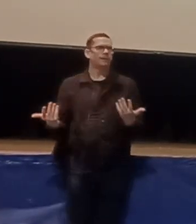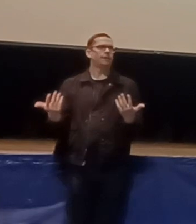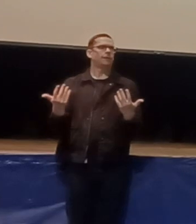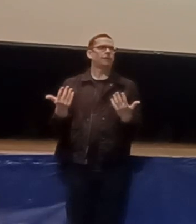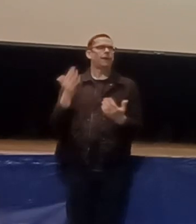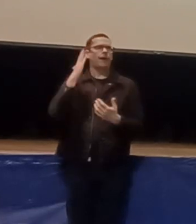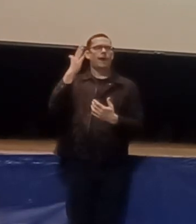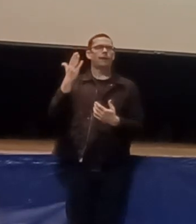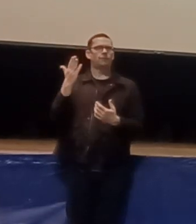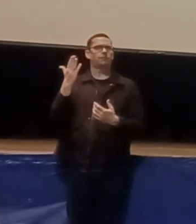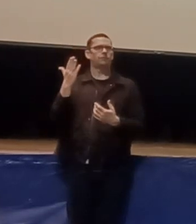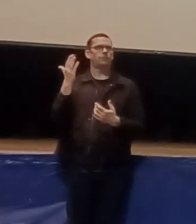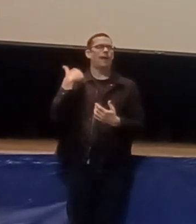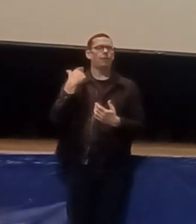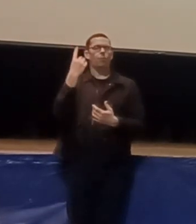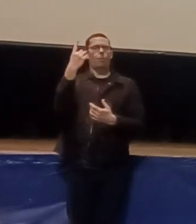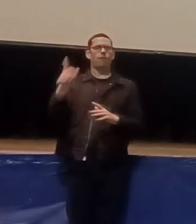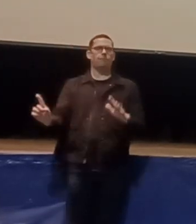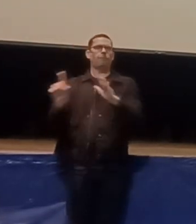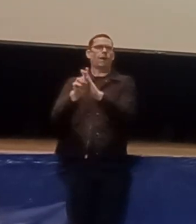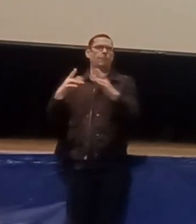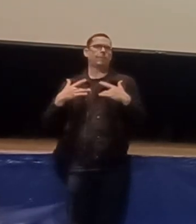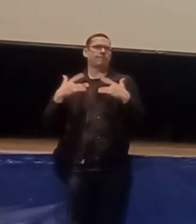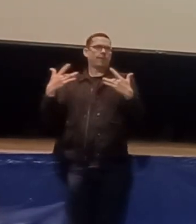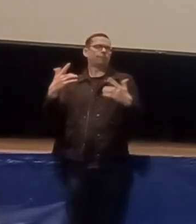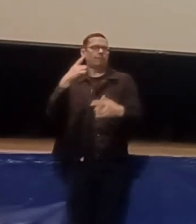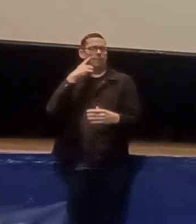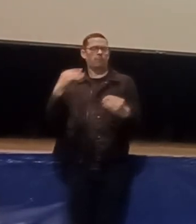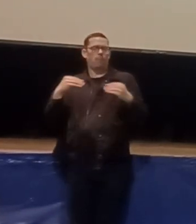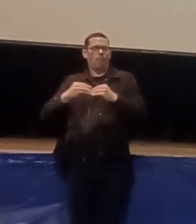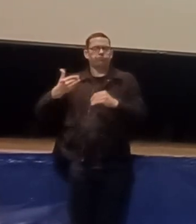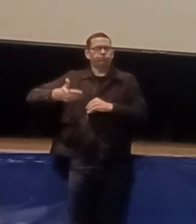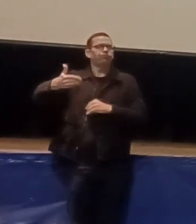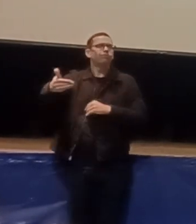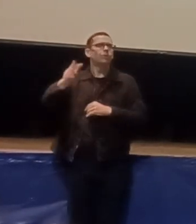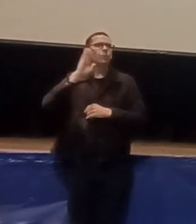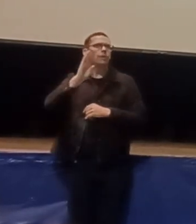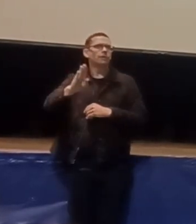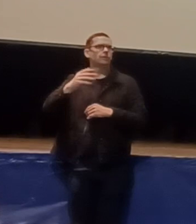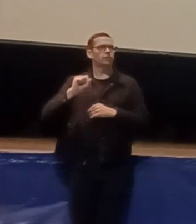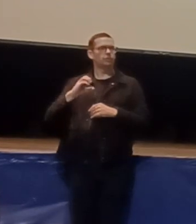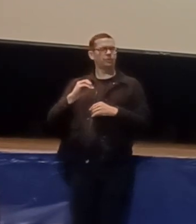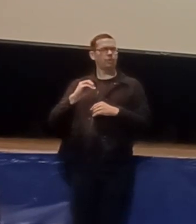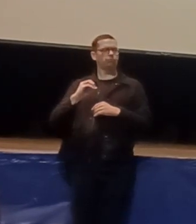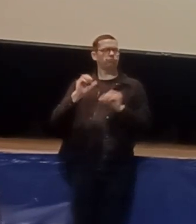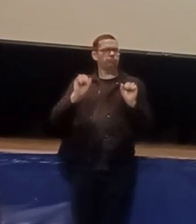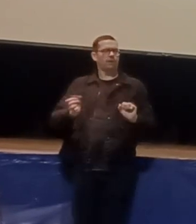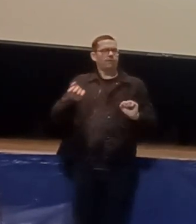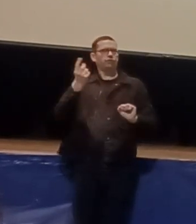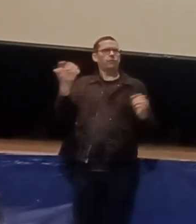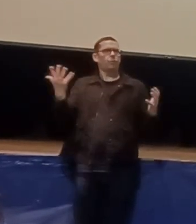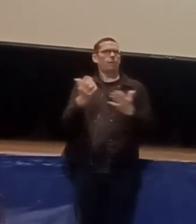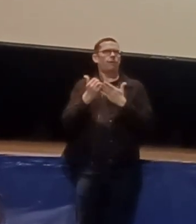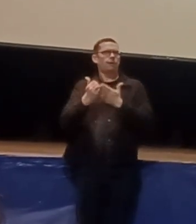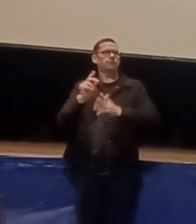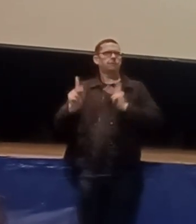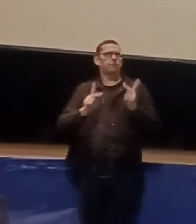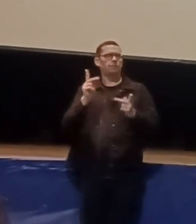there. We'll likely do more pop-up events in the ensuing years to help understand what's helpful for people and get feedback from the community about what